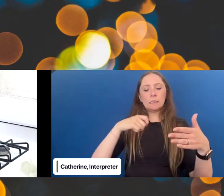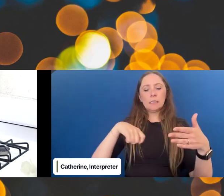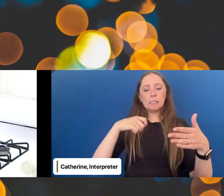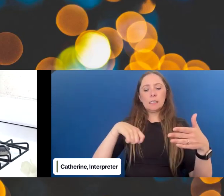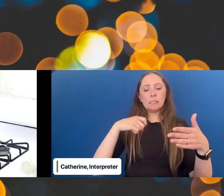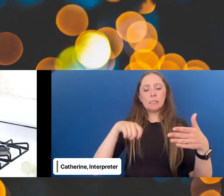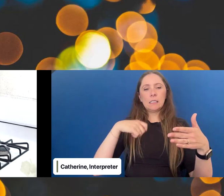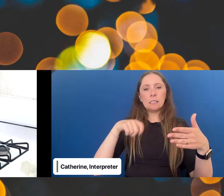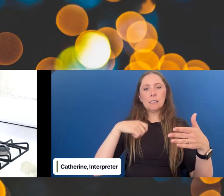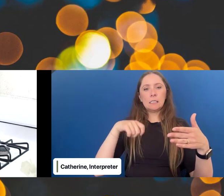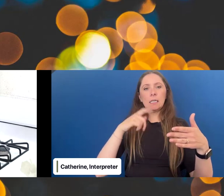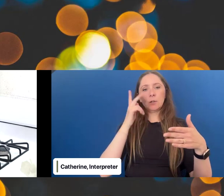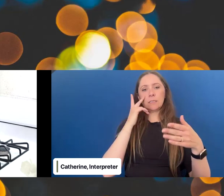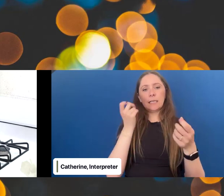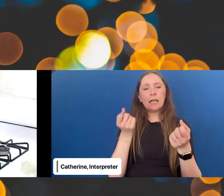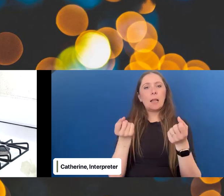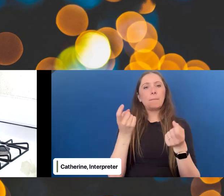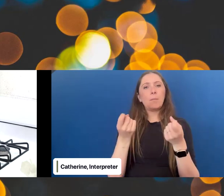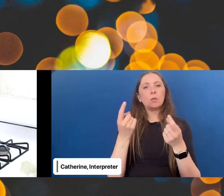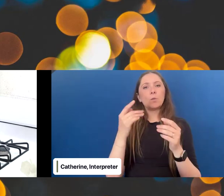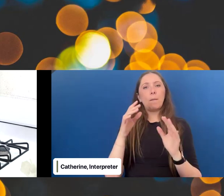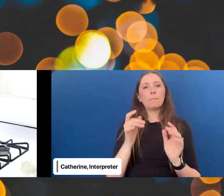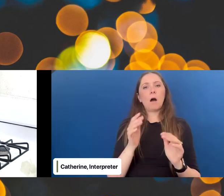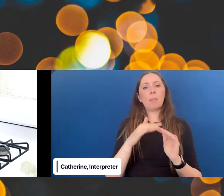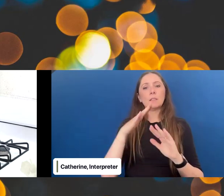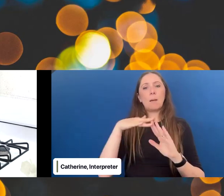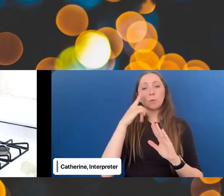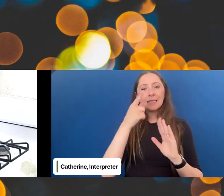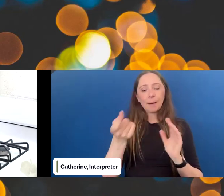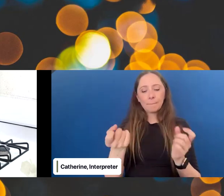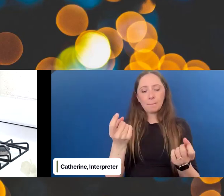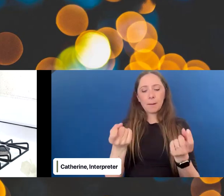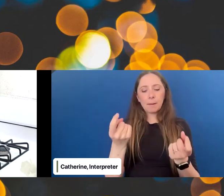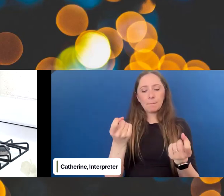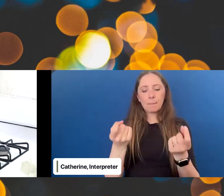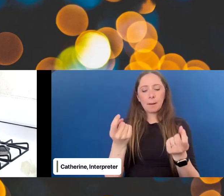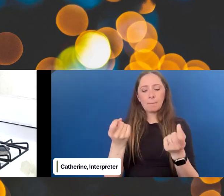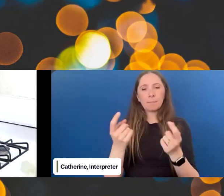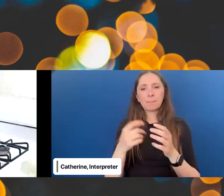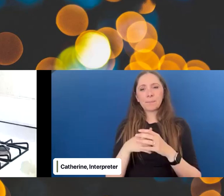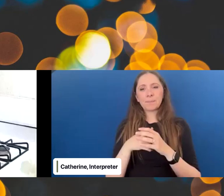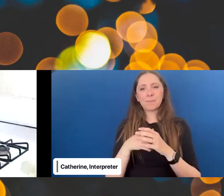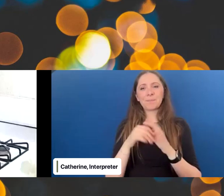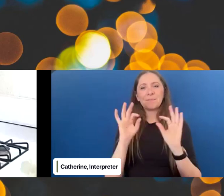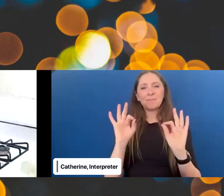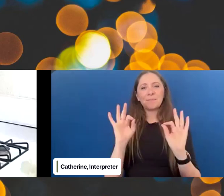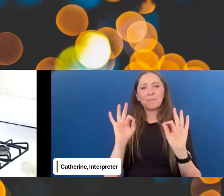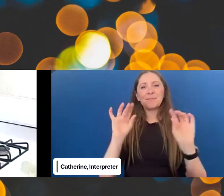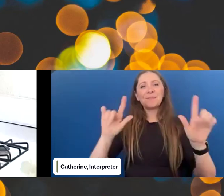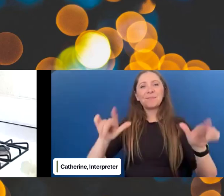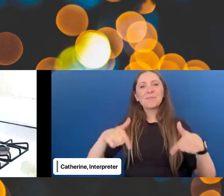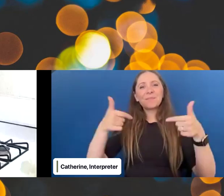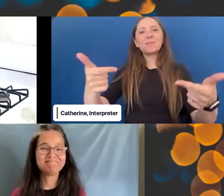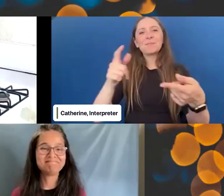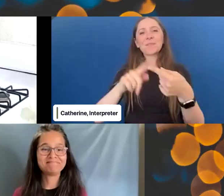the bubbles start popping on the top. I'll show you. See? These bubbles start popping, that's when you know you're there. If